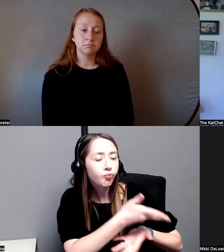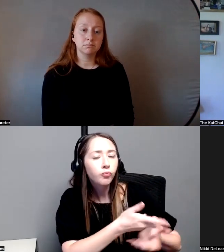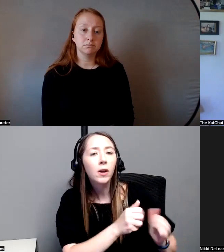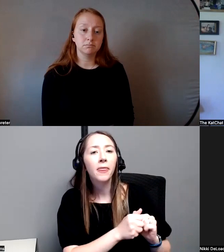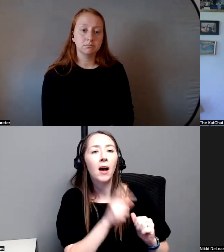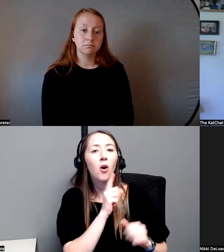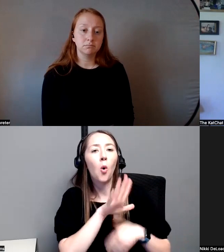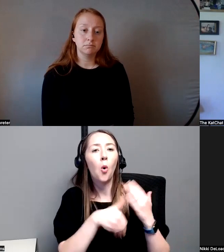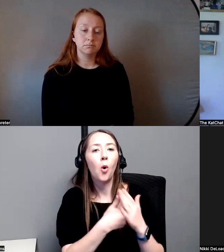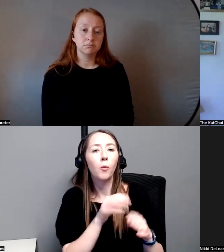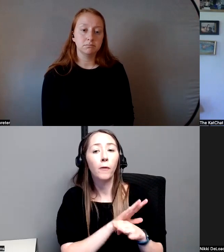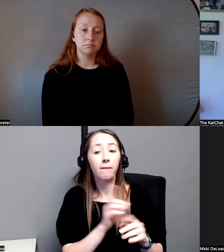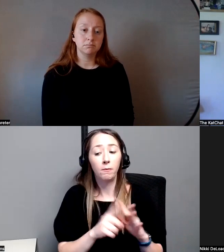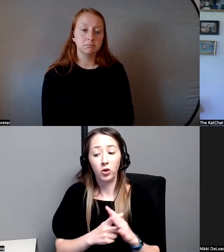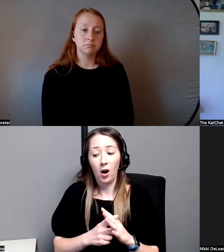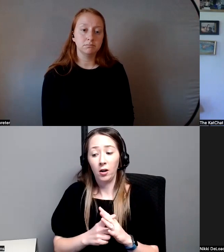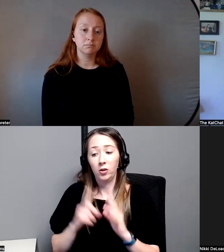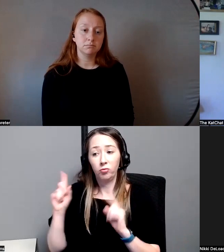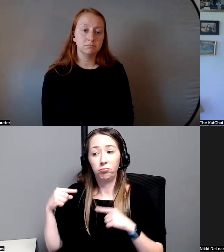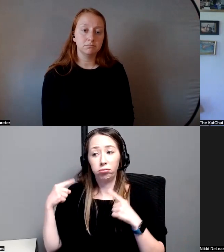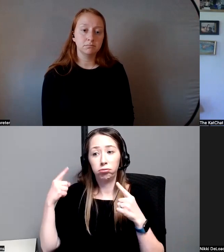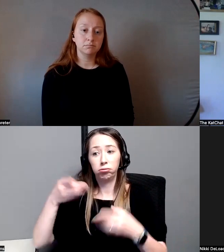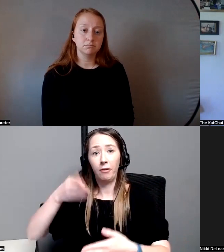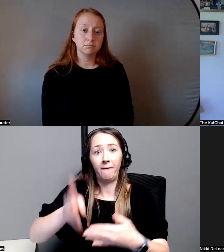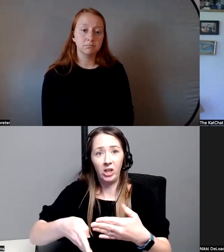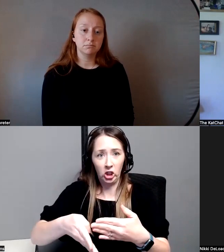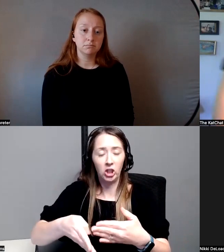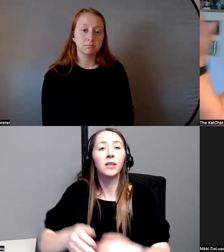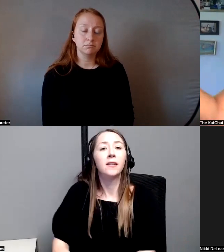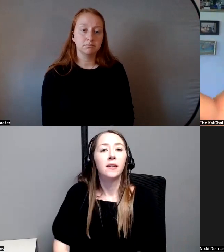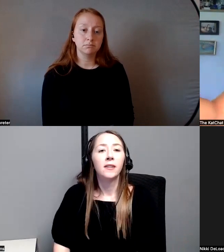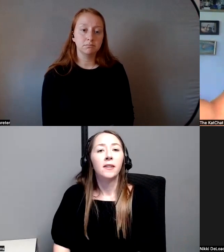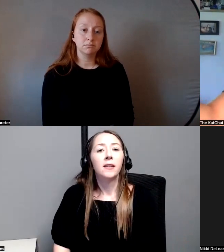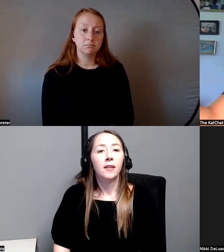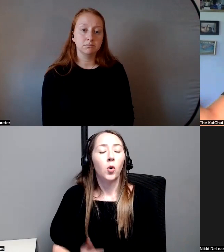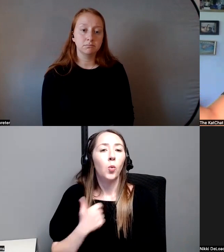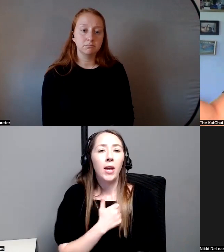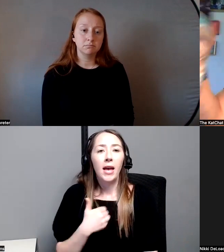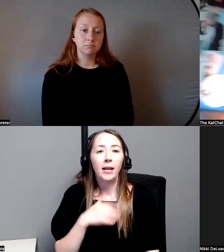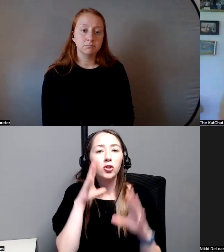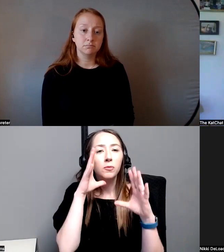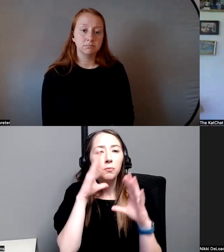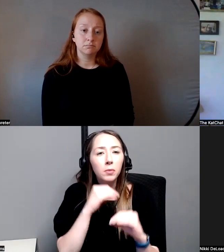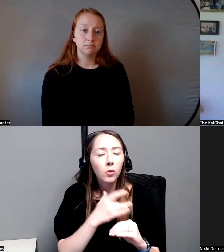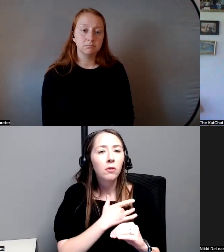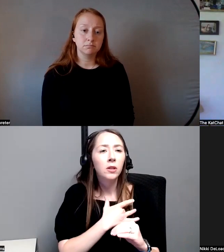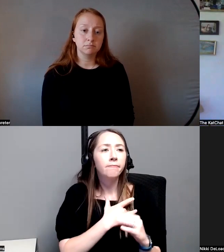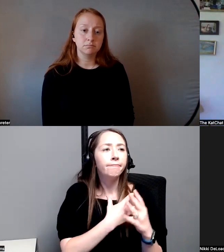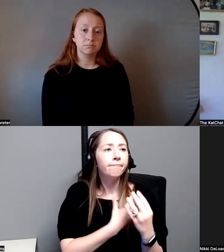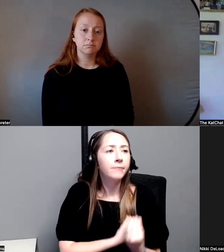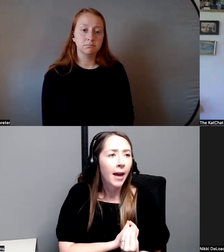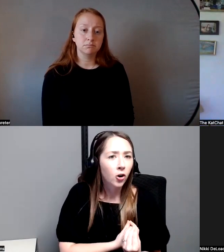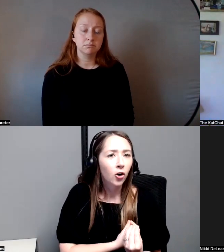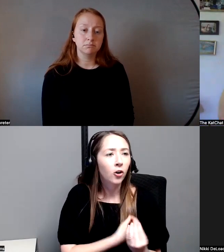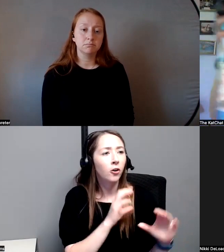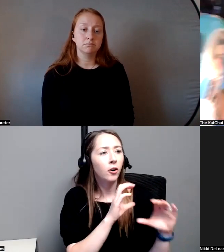entire movie from start to finish. And we had such beautiful, tender conversations